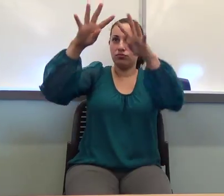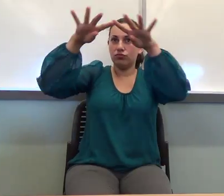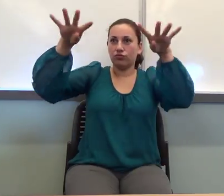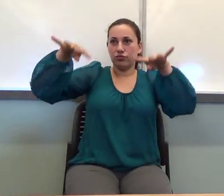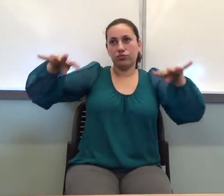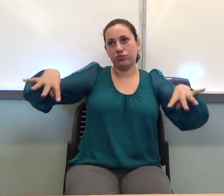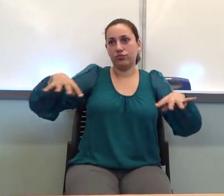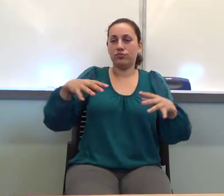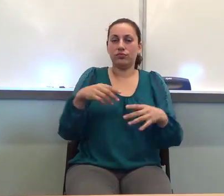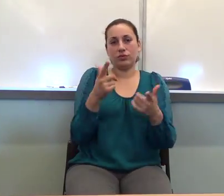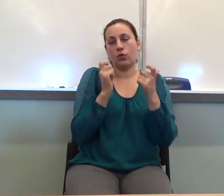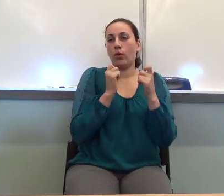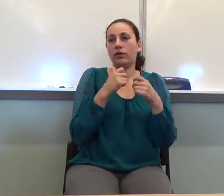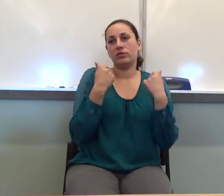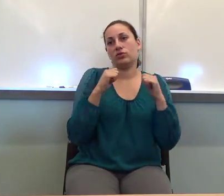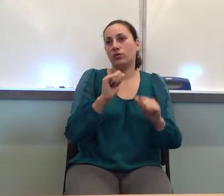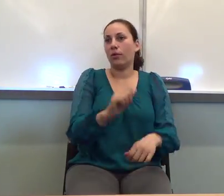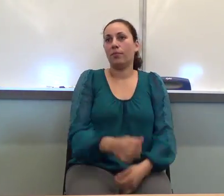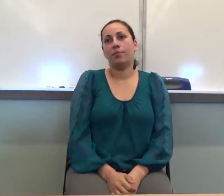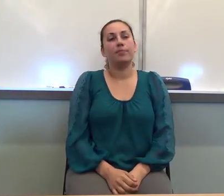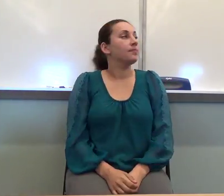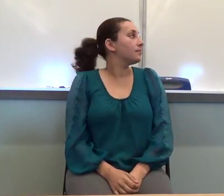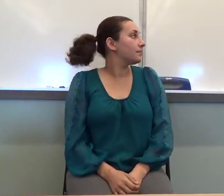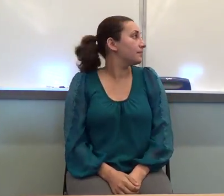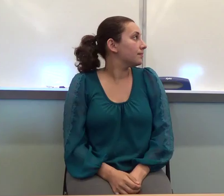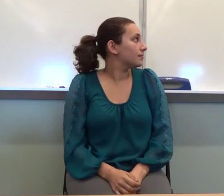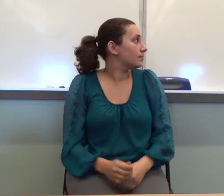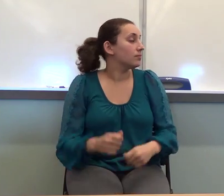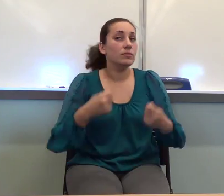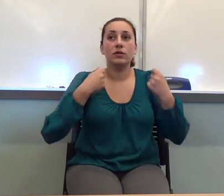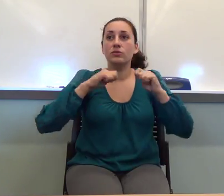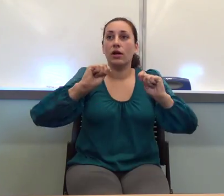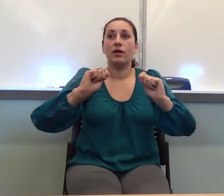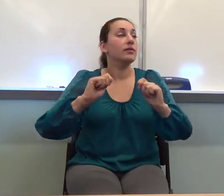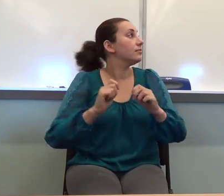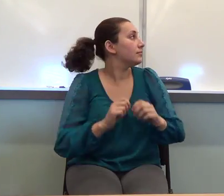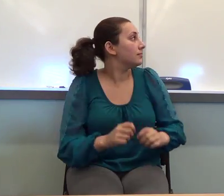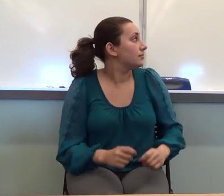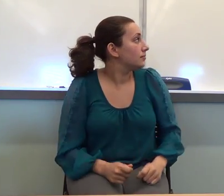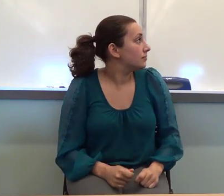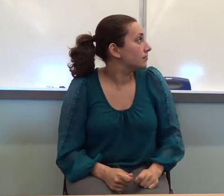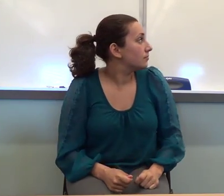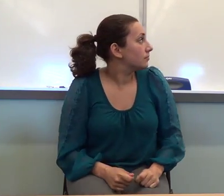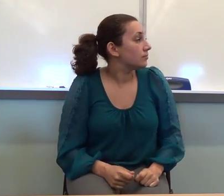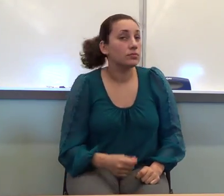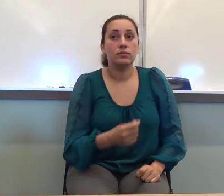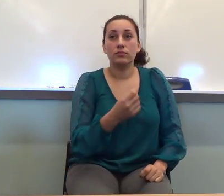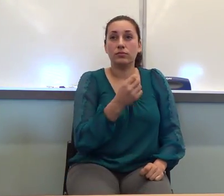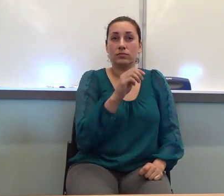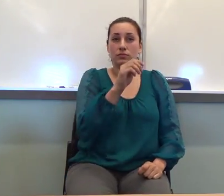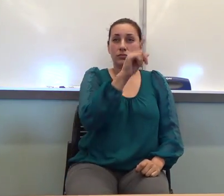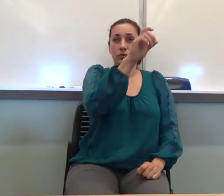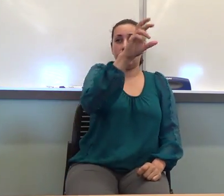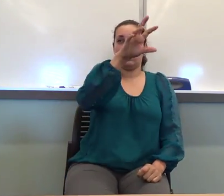are so quick, let's just do that. Okay, so 2 times what? This is going to be 63, is that